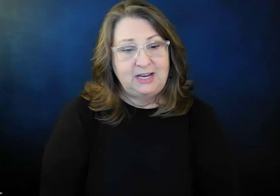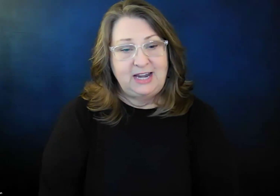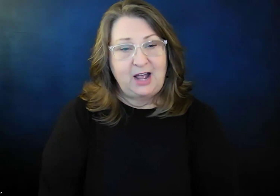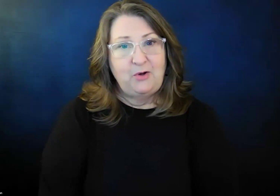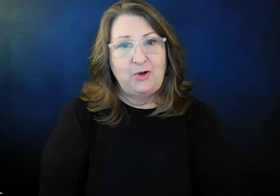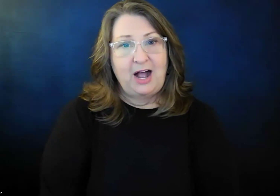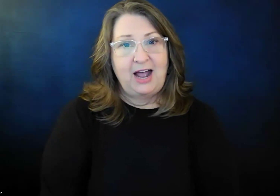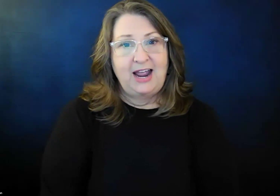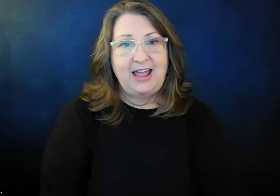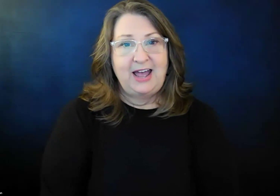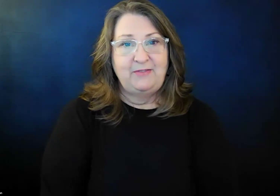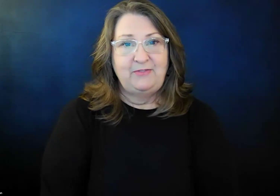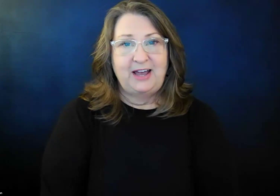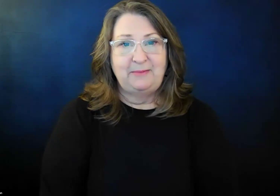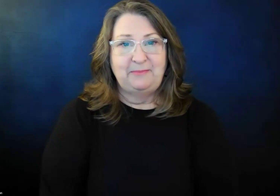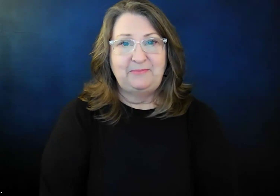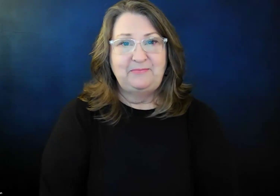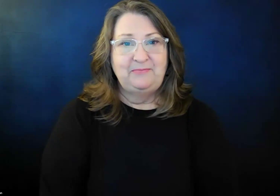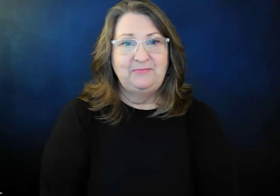So now